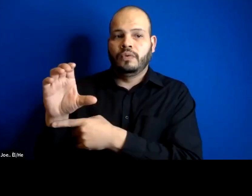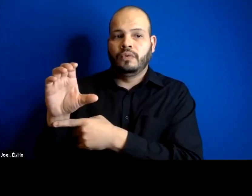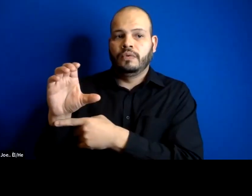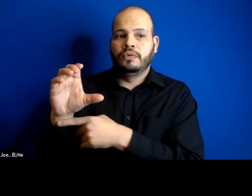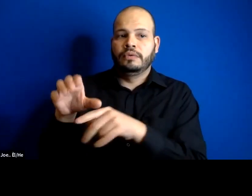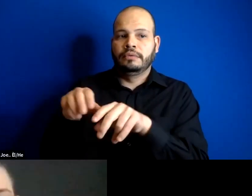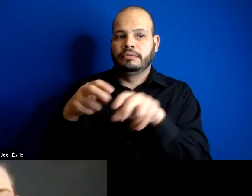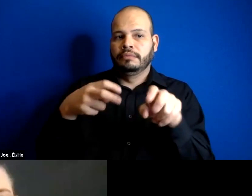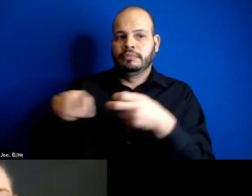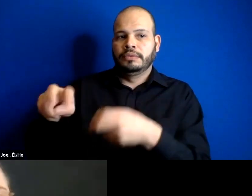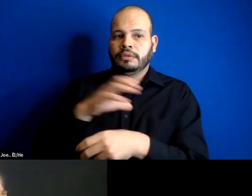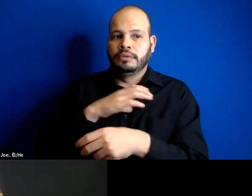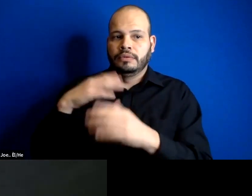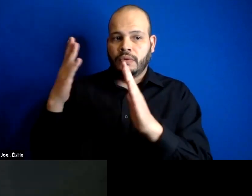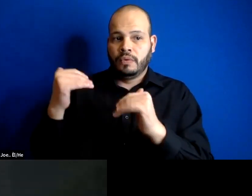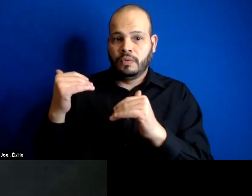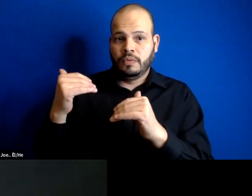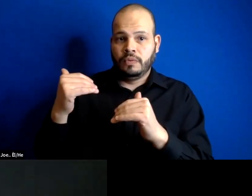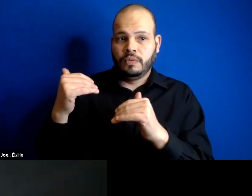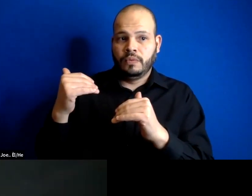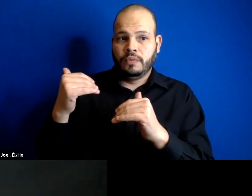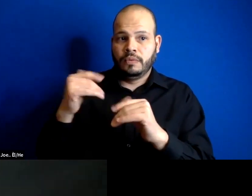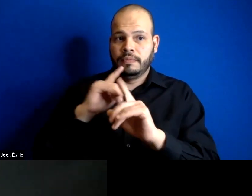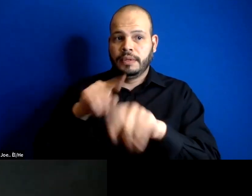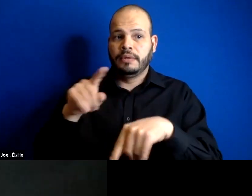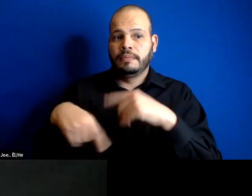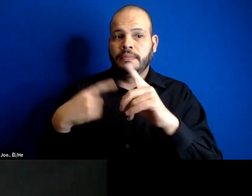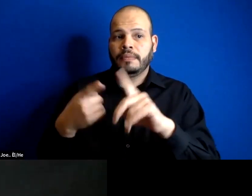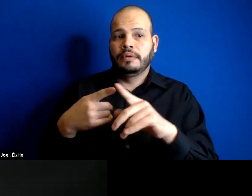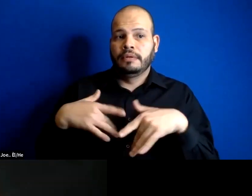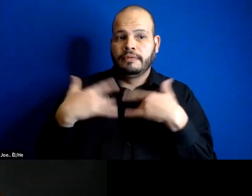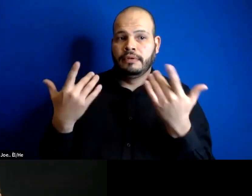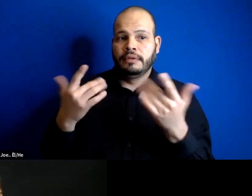Debbie Katz report about the status of the Ad Hoc Committee.